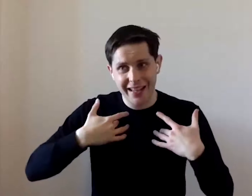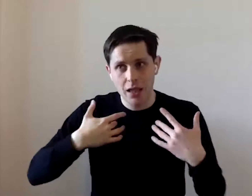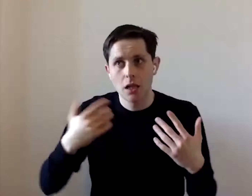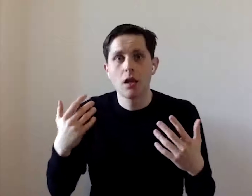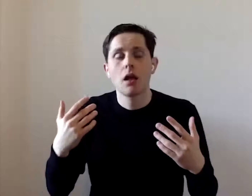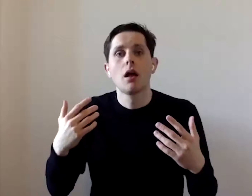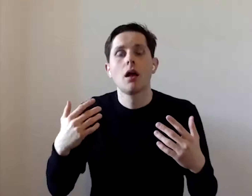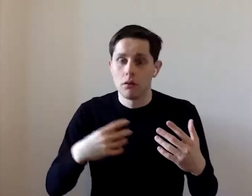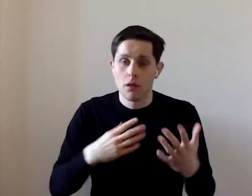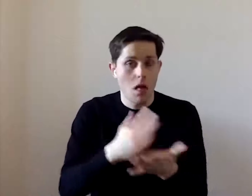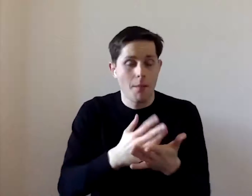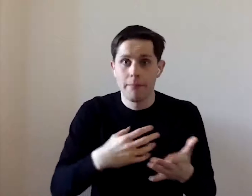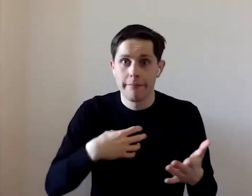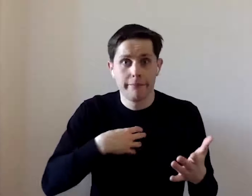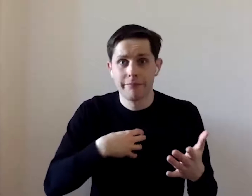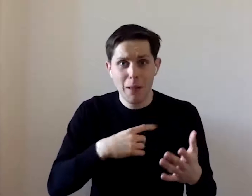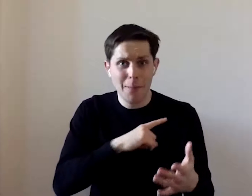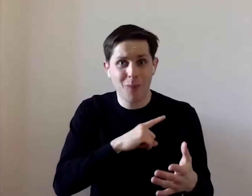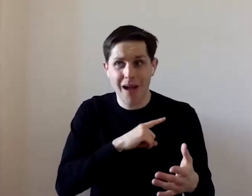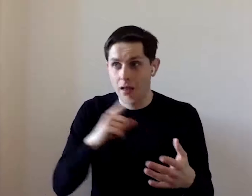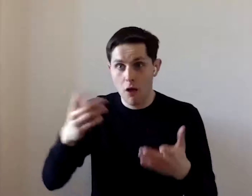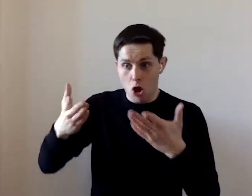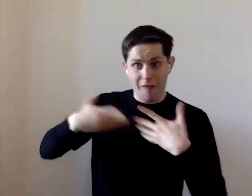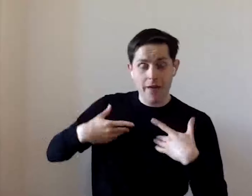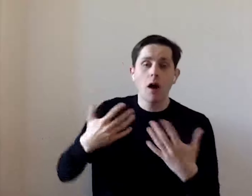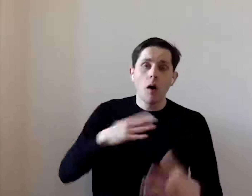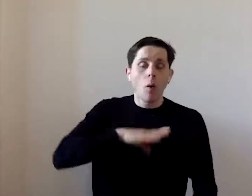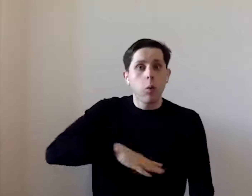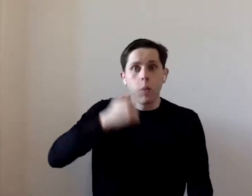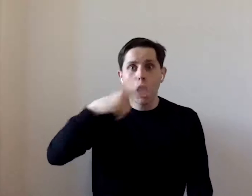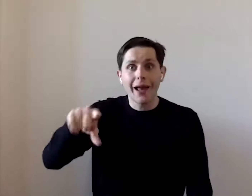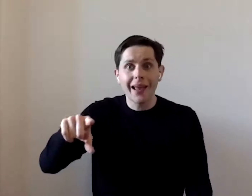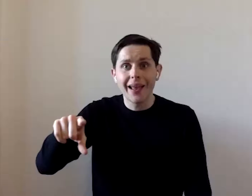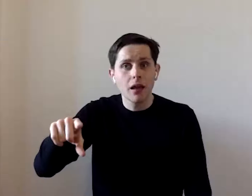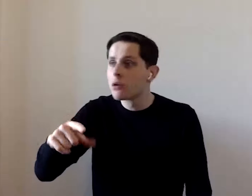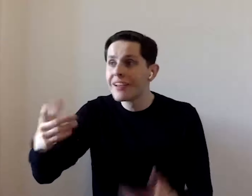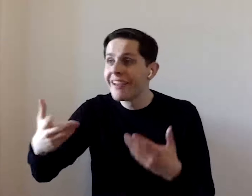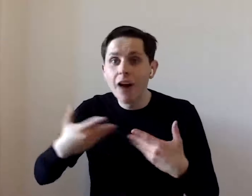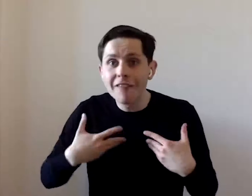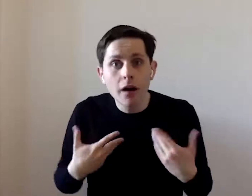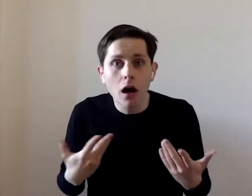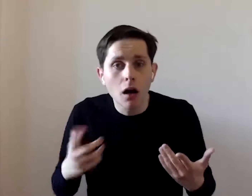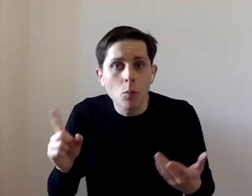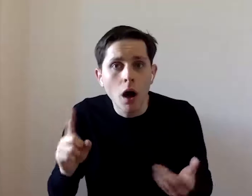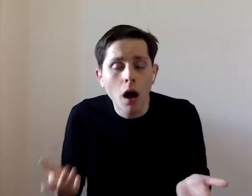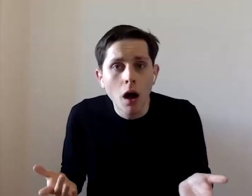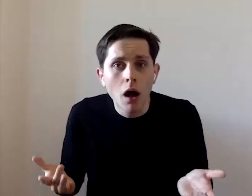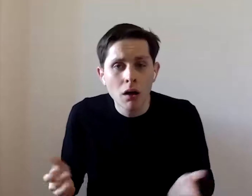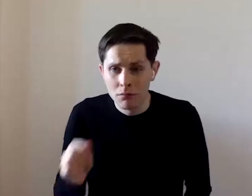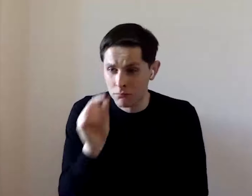the precarity of some of the moments that kind of form your kind of career progression, because you think, my God, that could